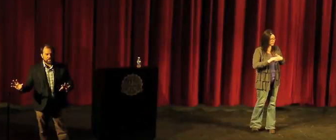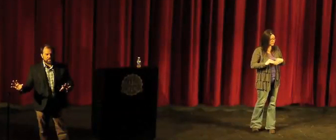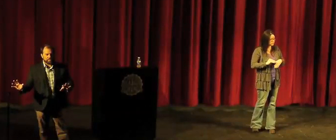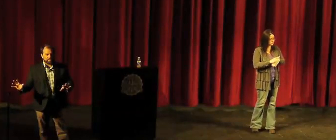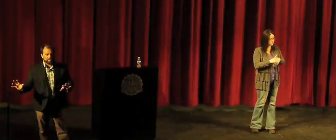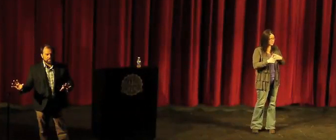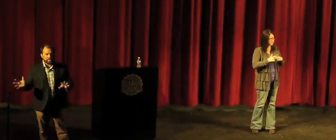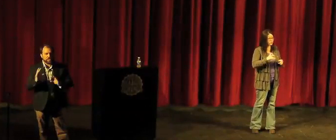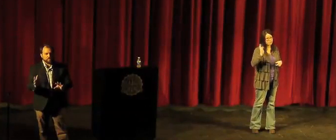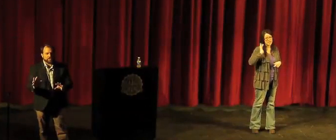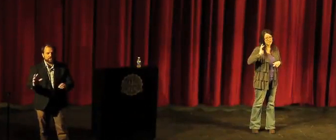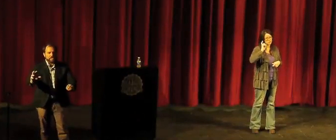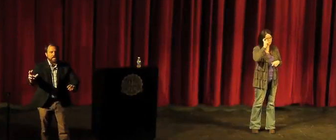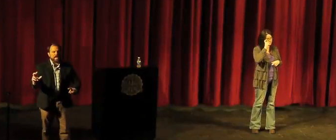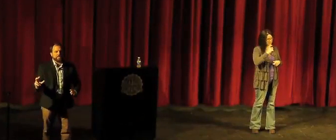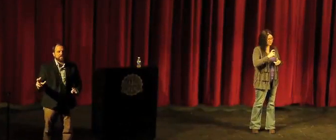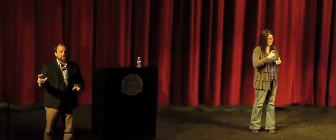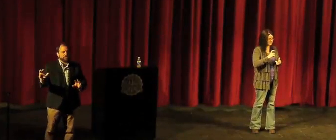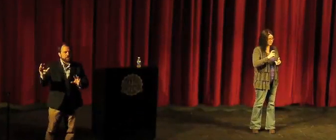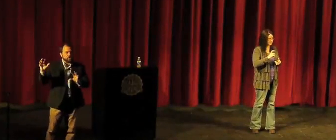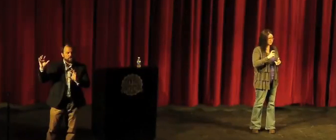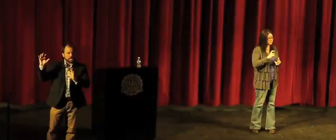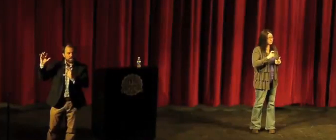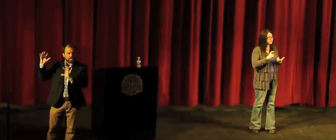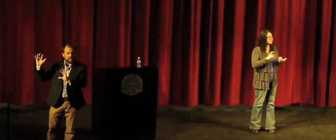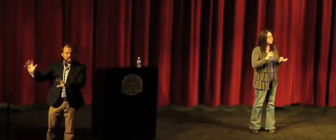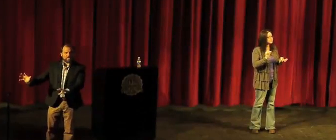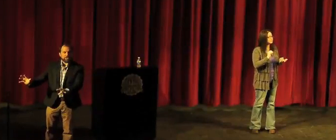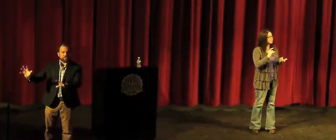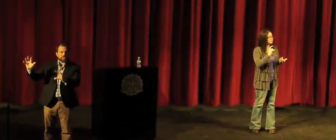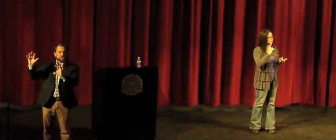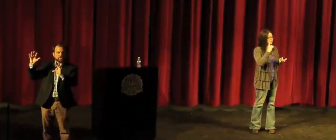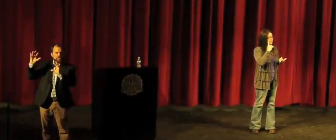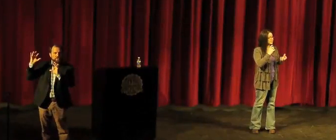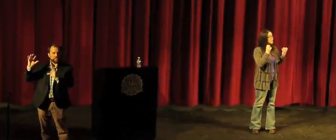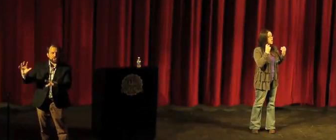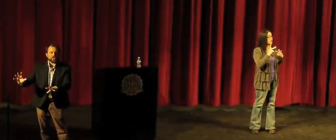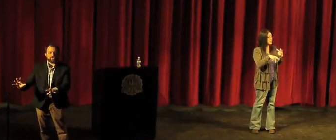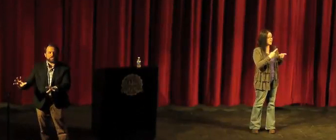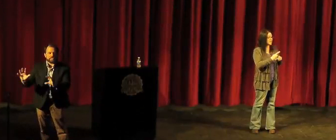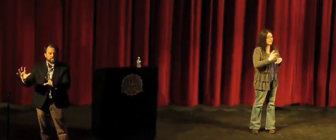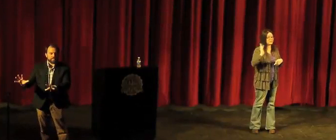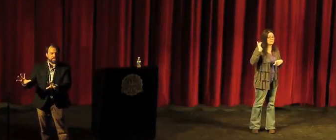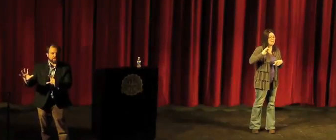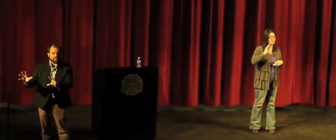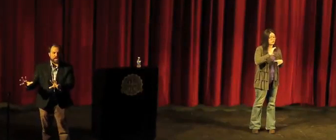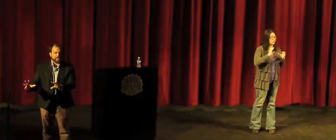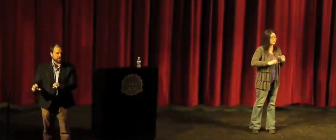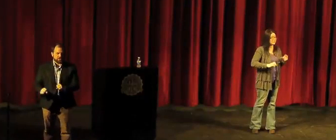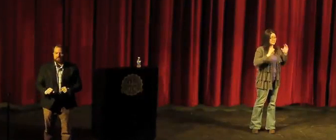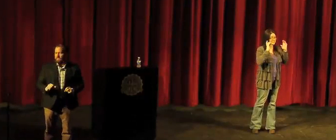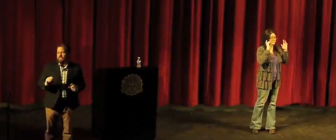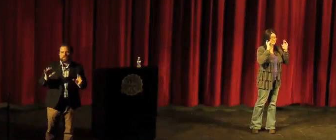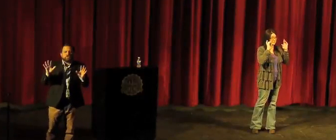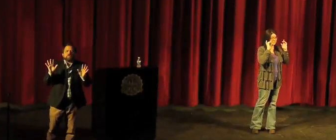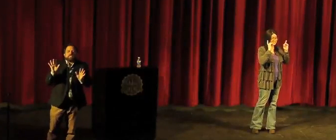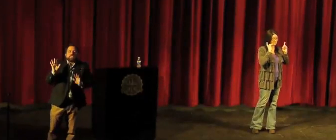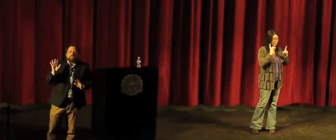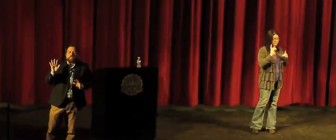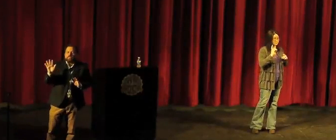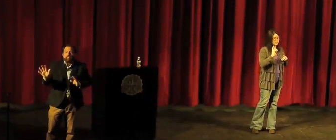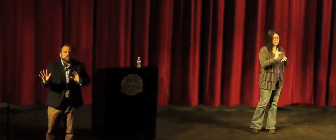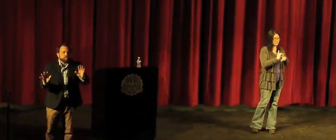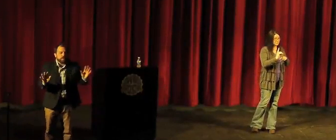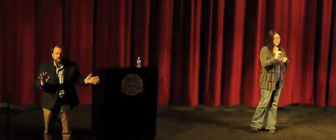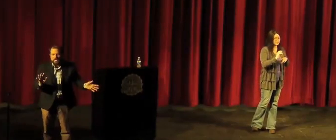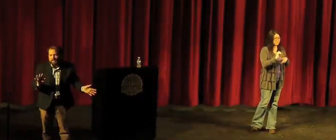ancient wisdom. In other words, I think there are all kinds of ancient Christian disciplines and practice. It could be as